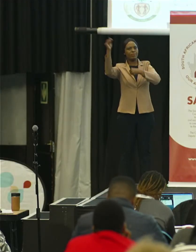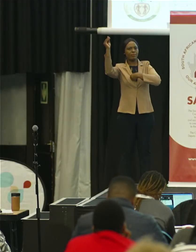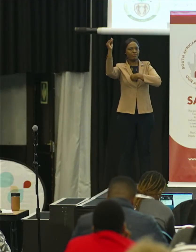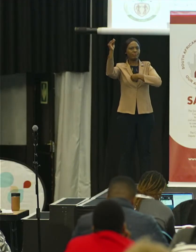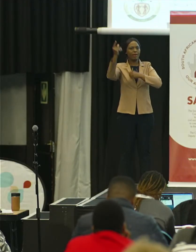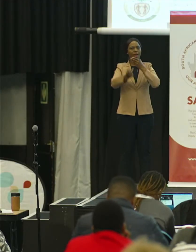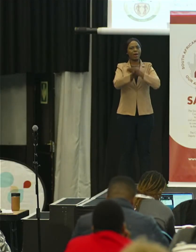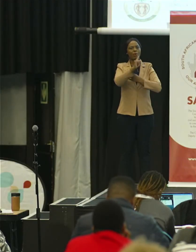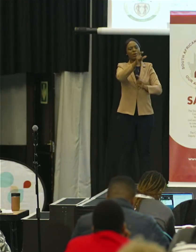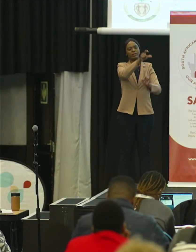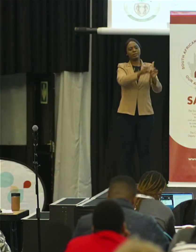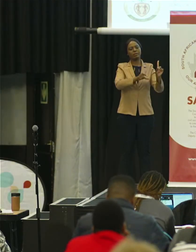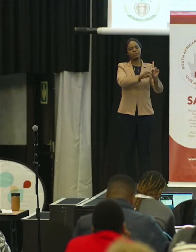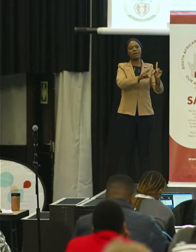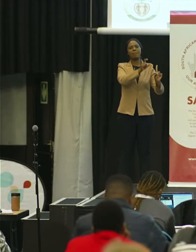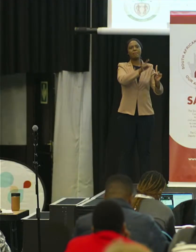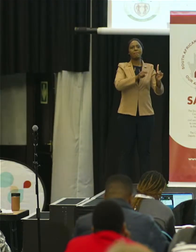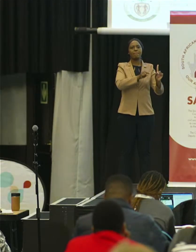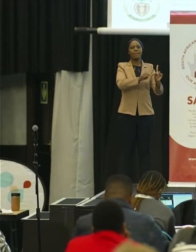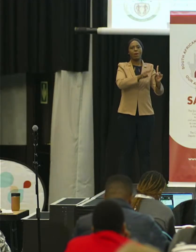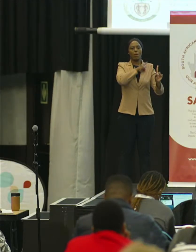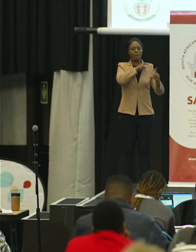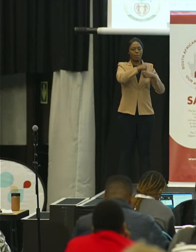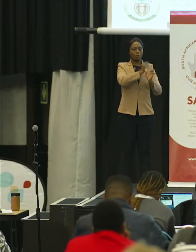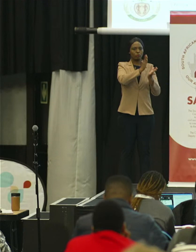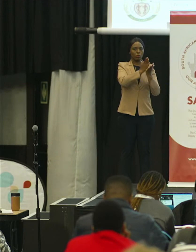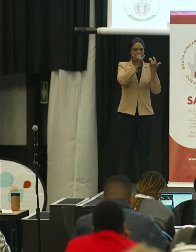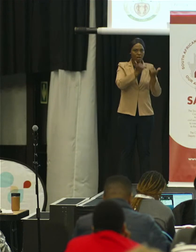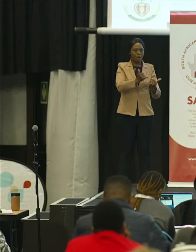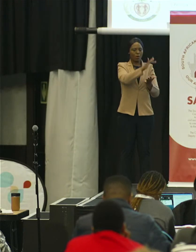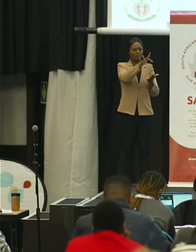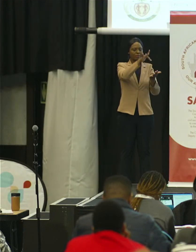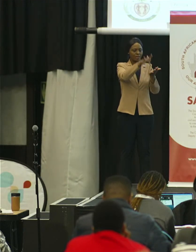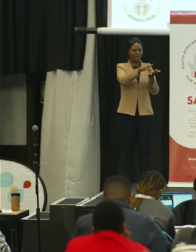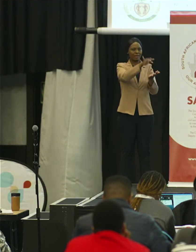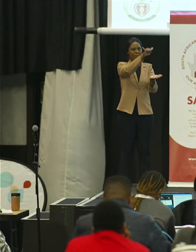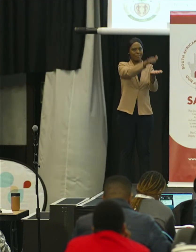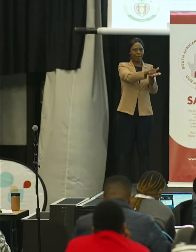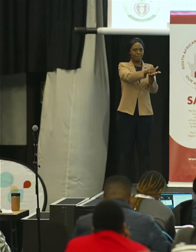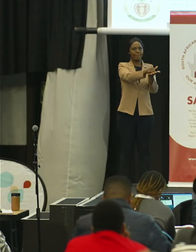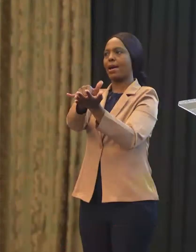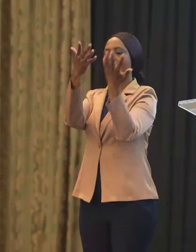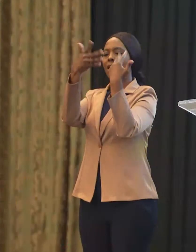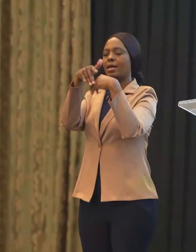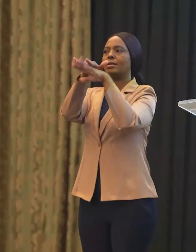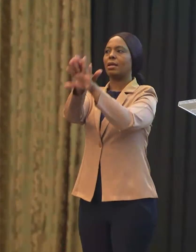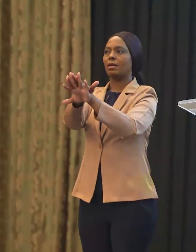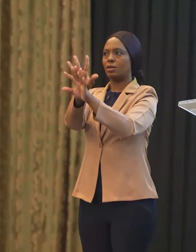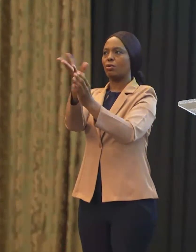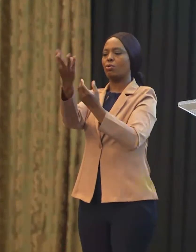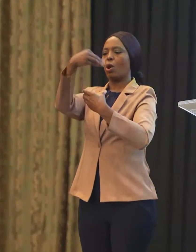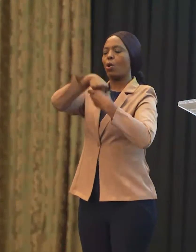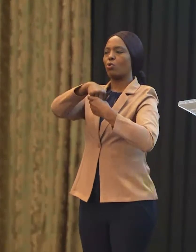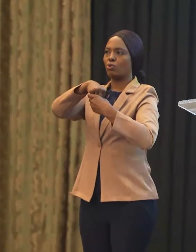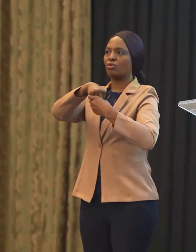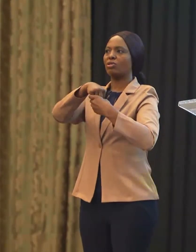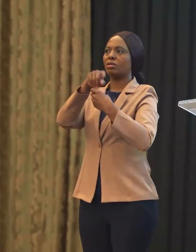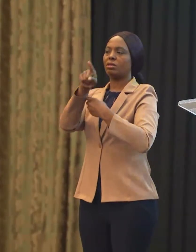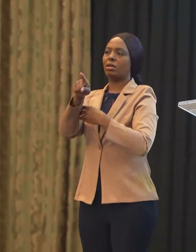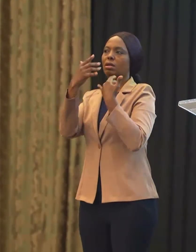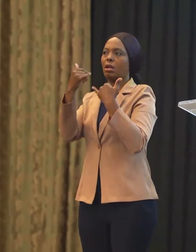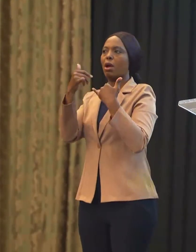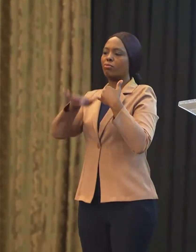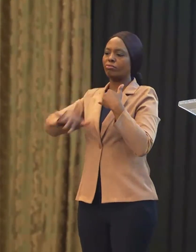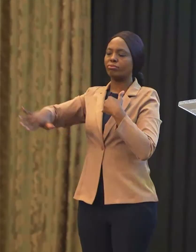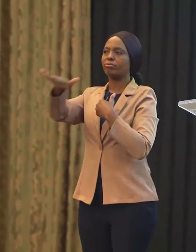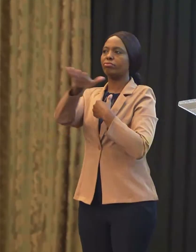that is why we need to ensure that we invest in this and ensure that there is integration and inclusion within the public